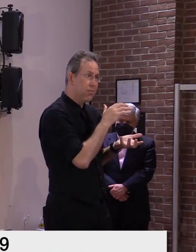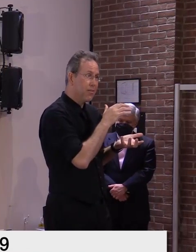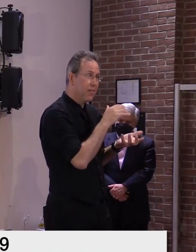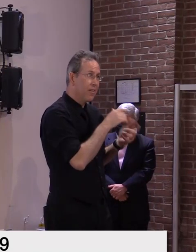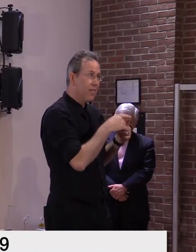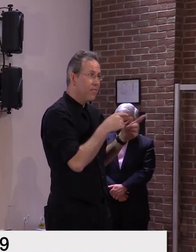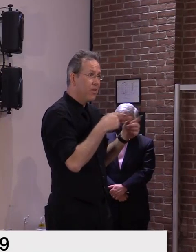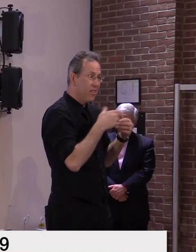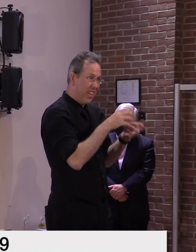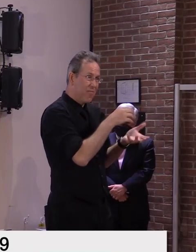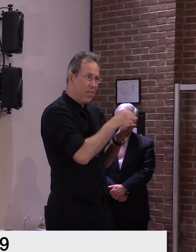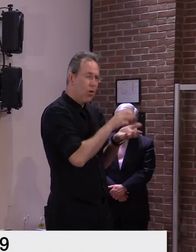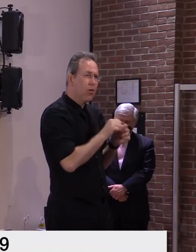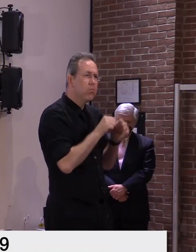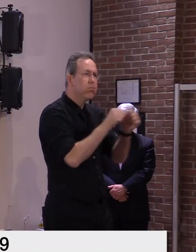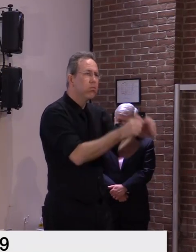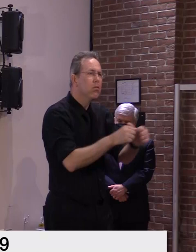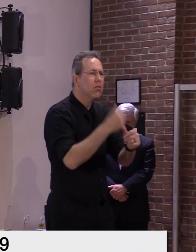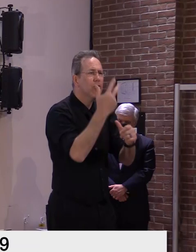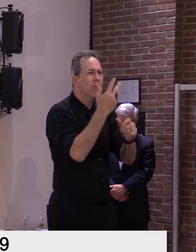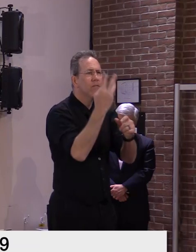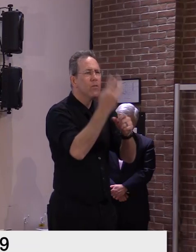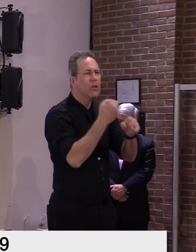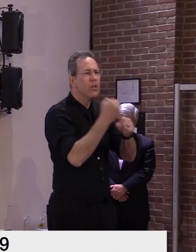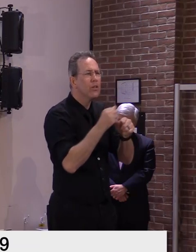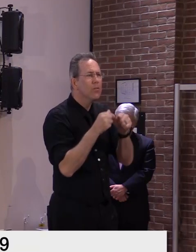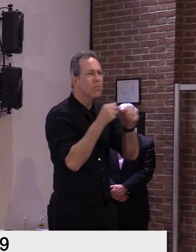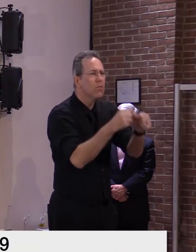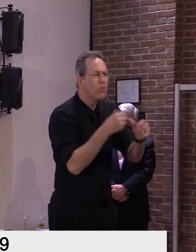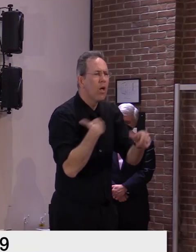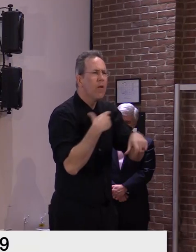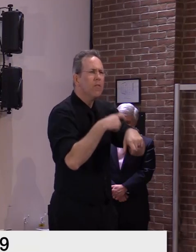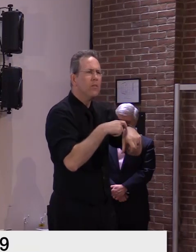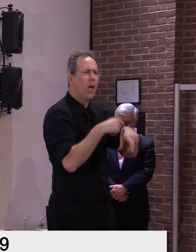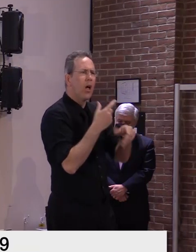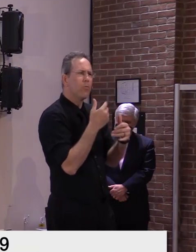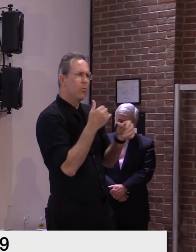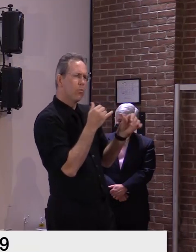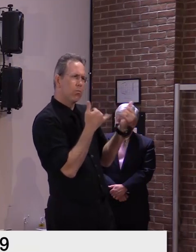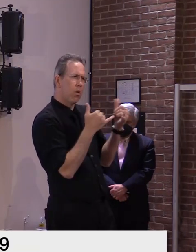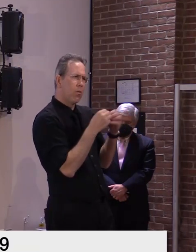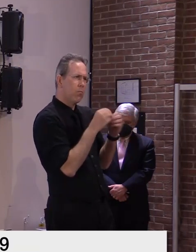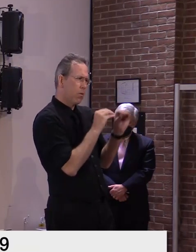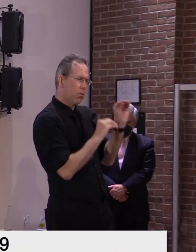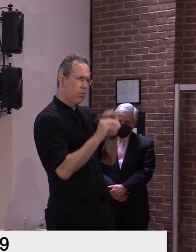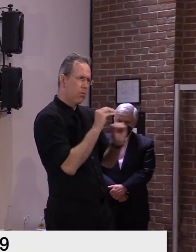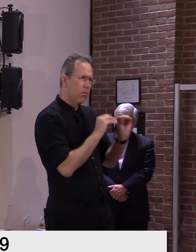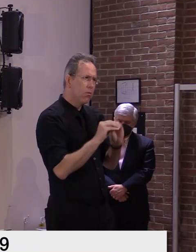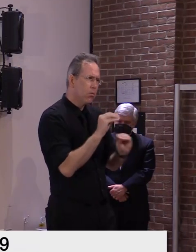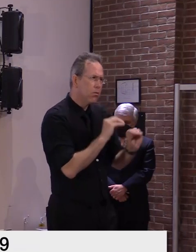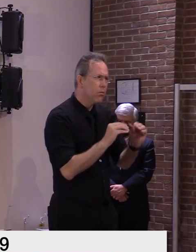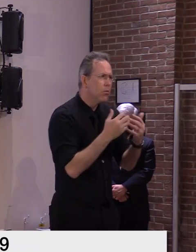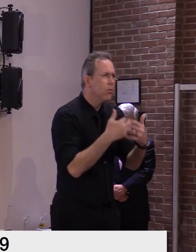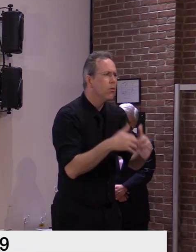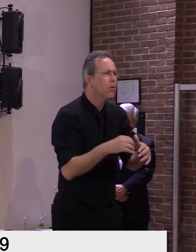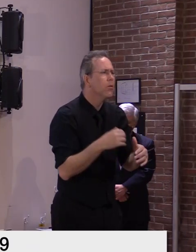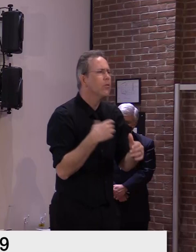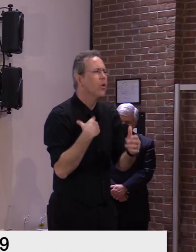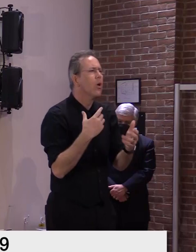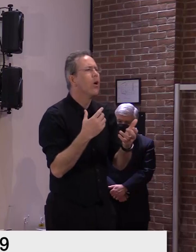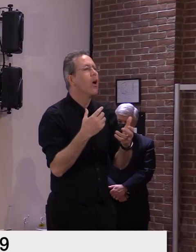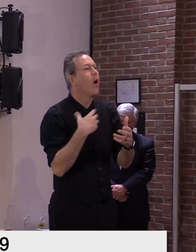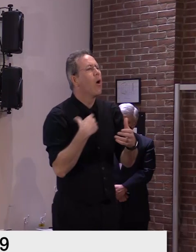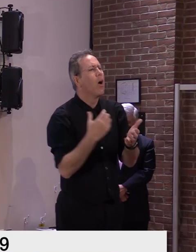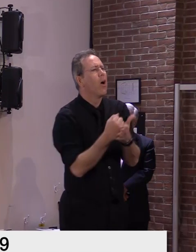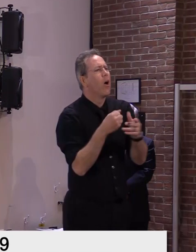put it into place, we thought this was an opportunity to try and expedite the process so that we could use this money as quick as